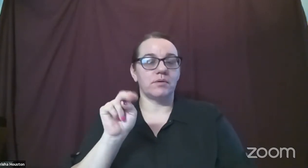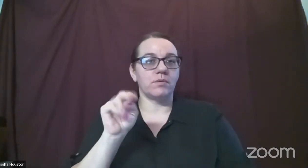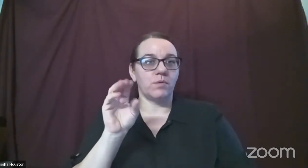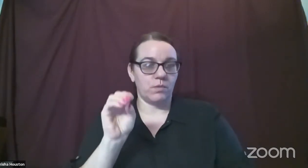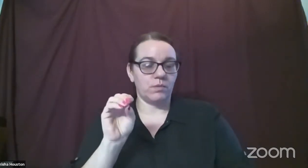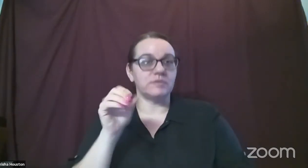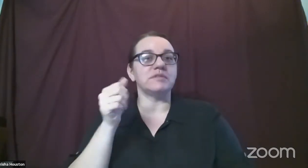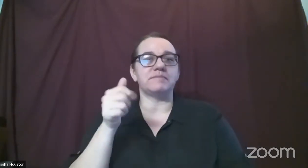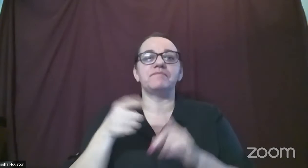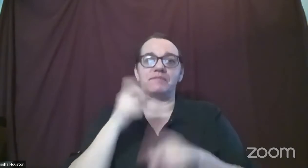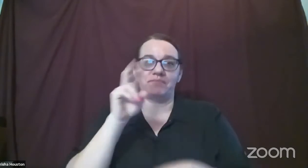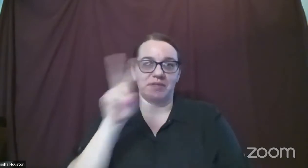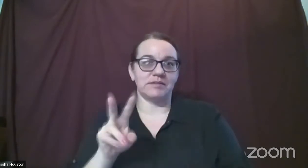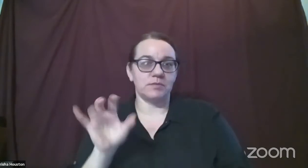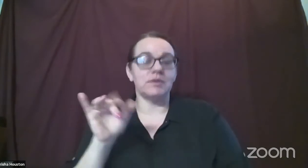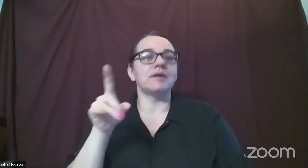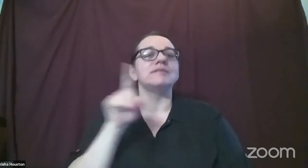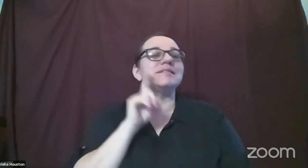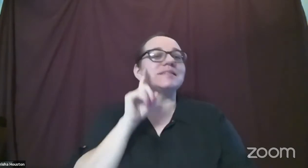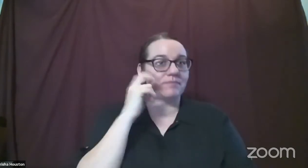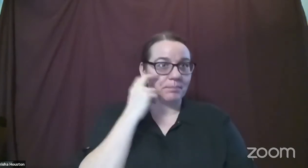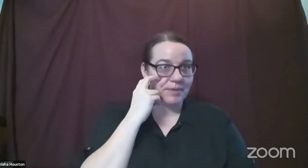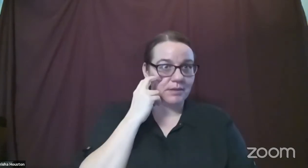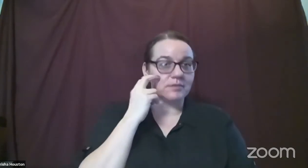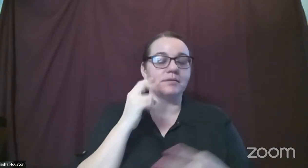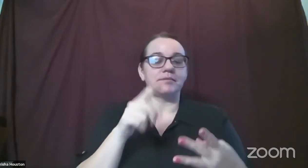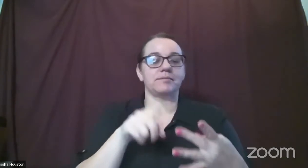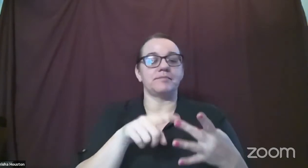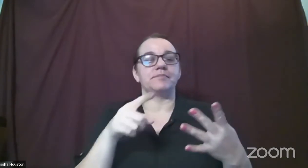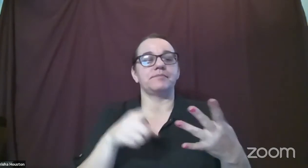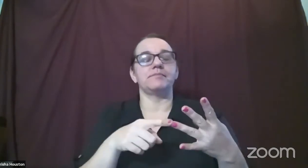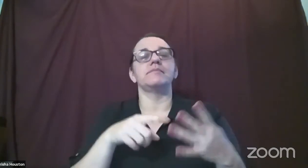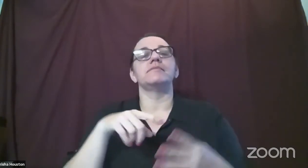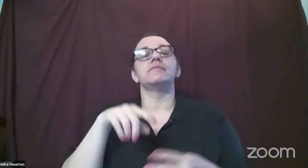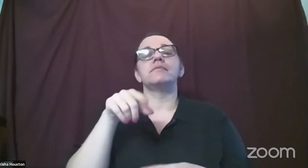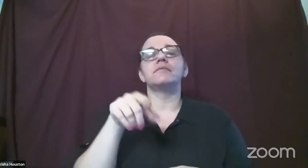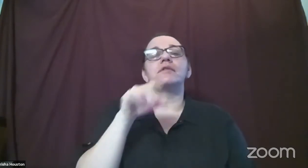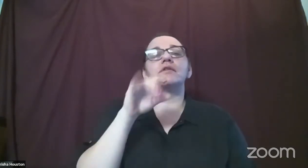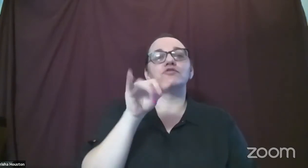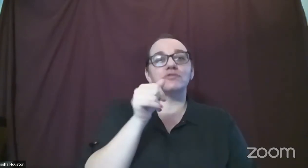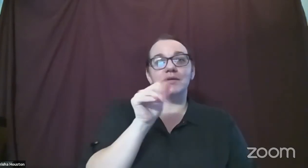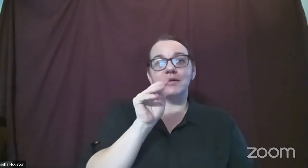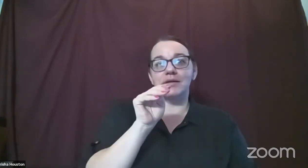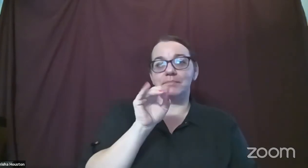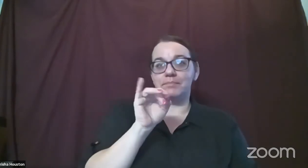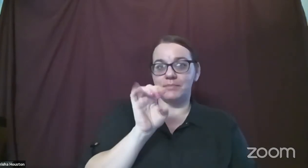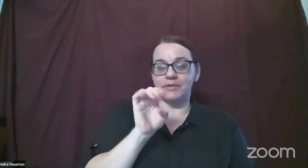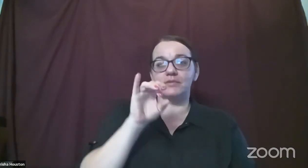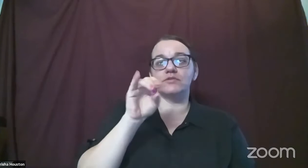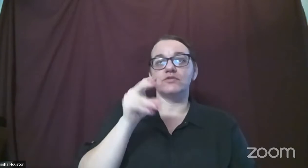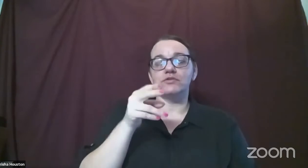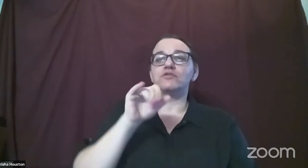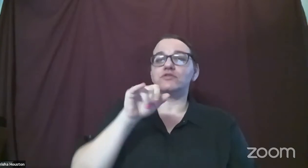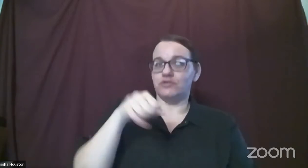Nicole Bruno, who is also from Visalia, who is deafblind. We have